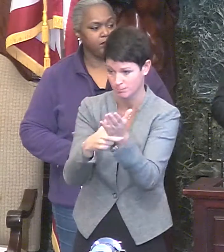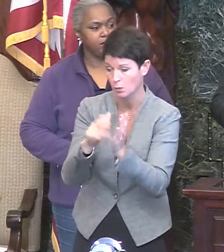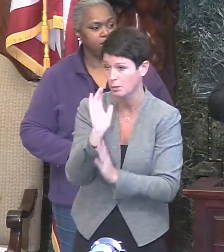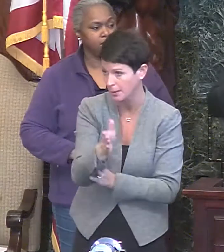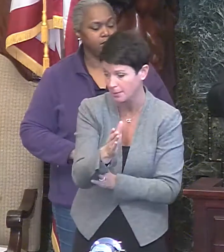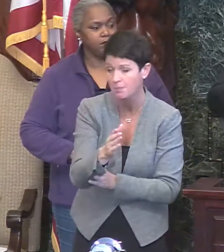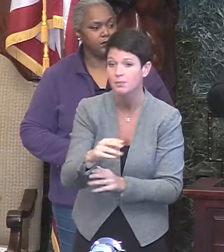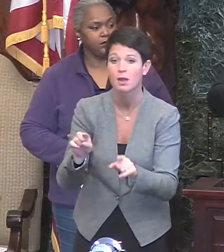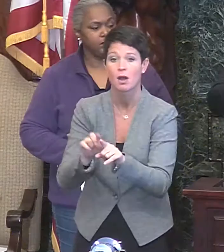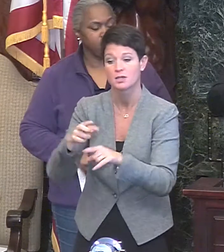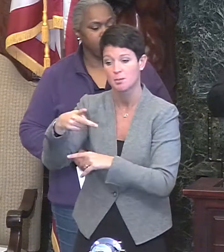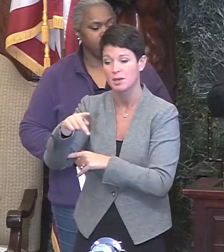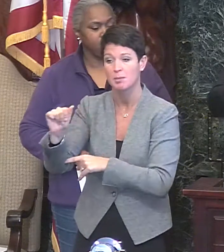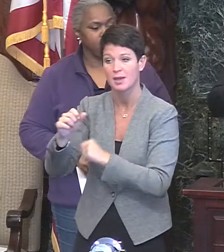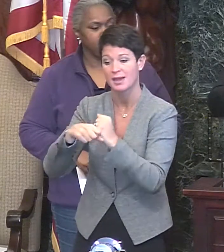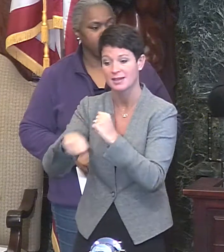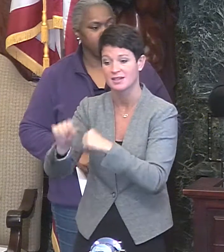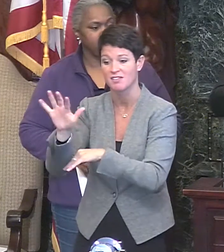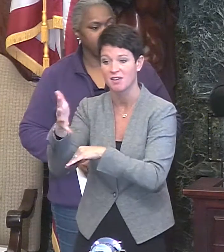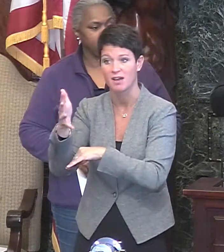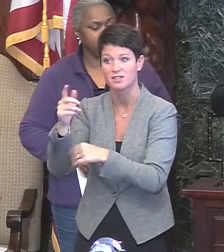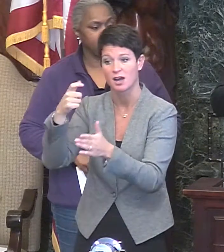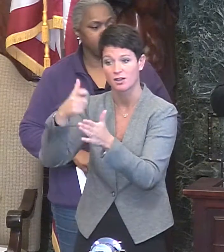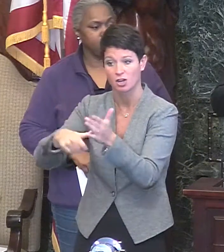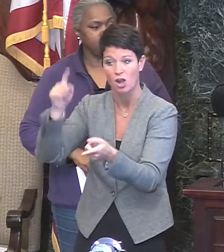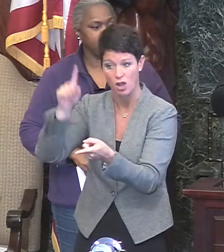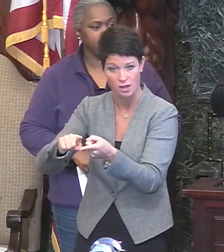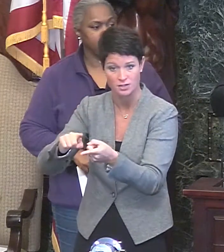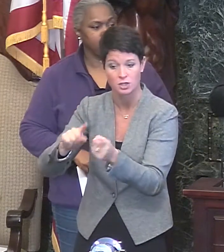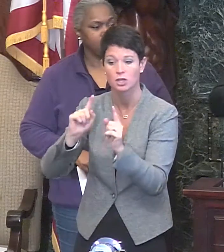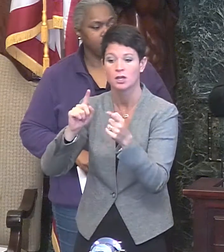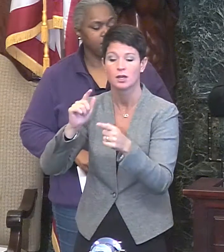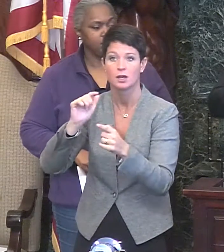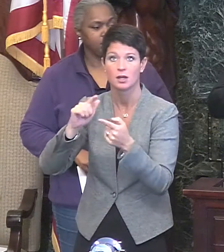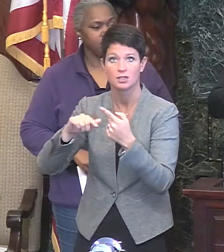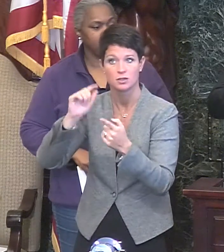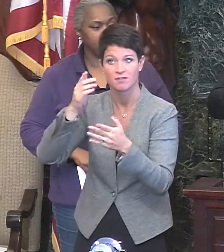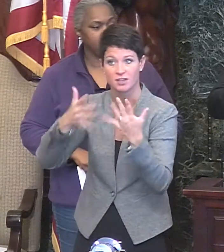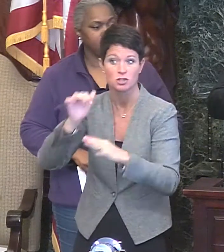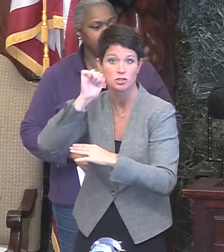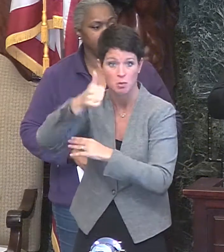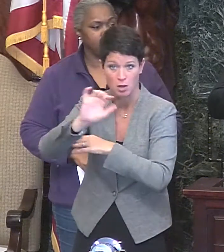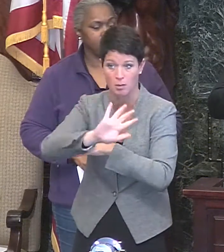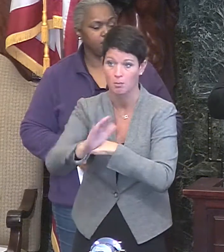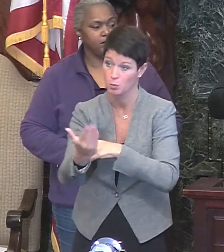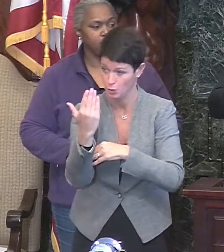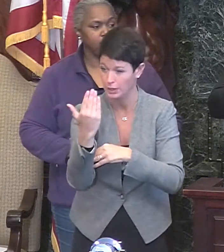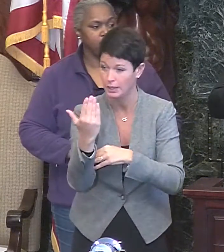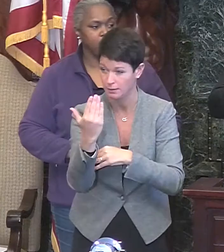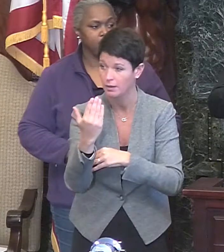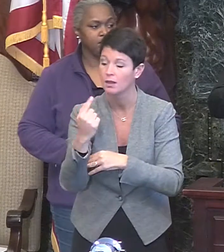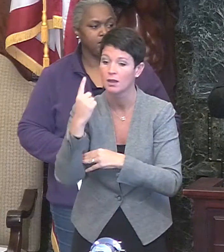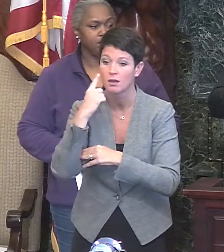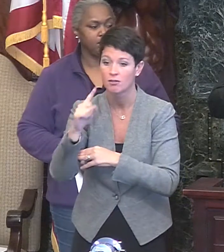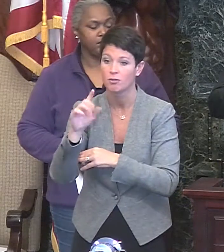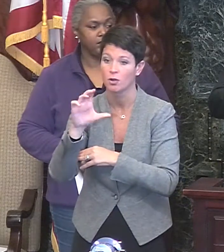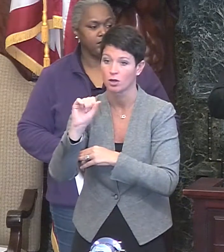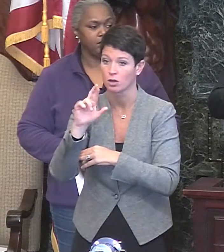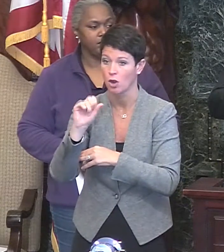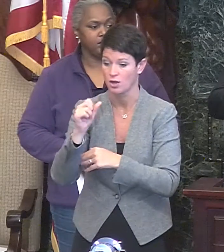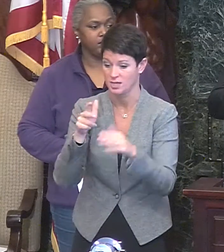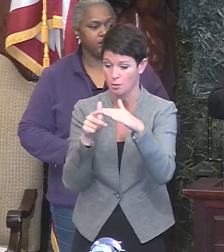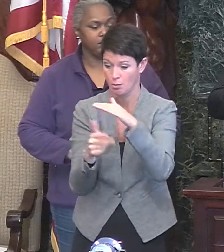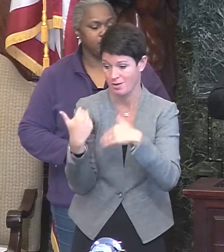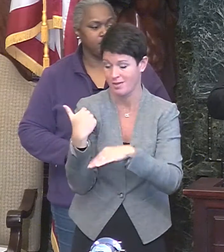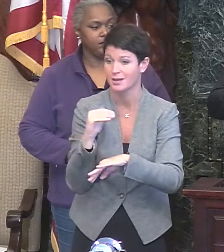authority had also extended the $5 discount in our garages till Tuesday morning for vehicles which were in as of last